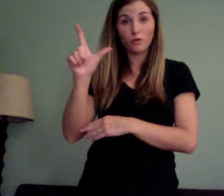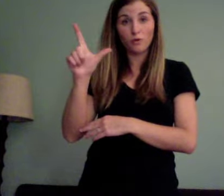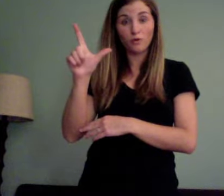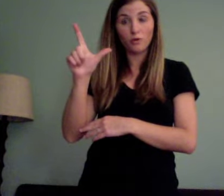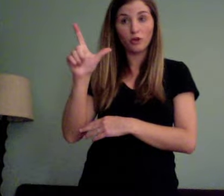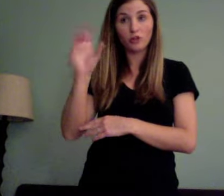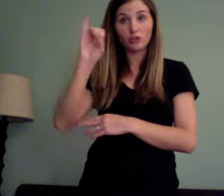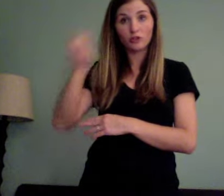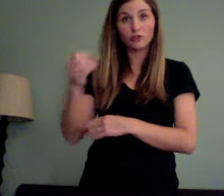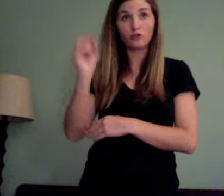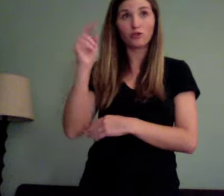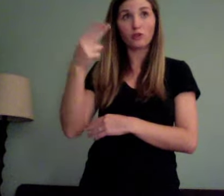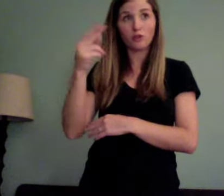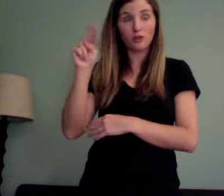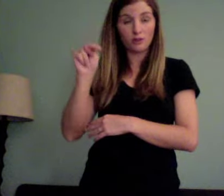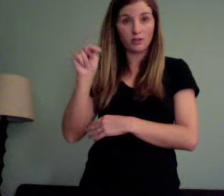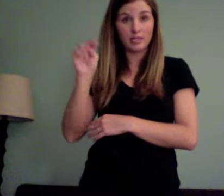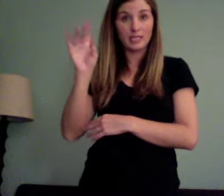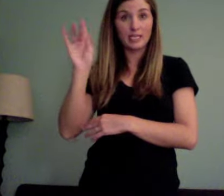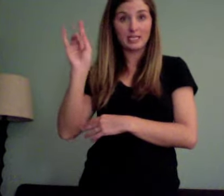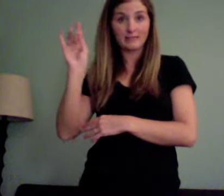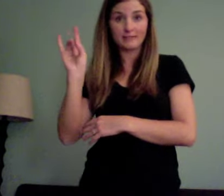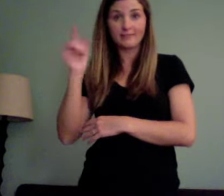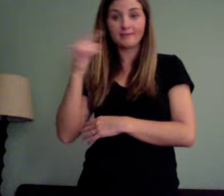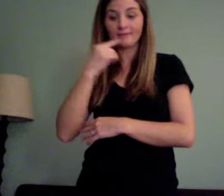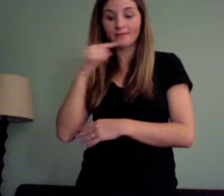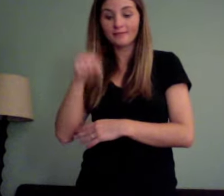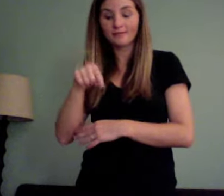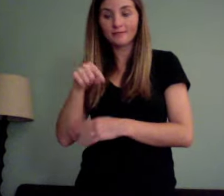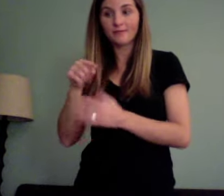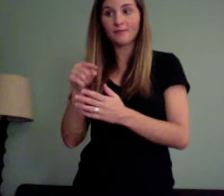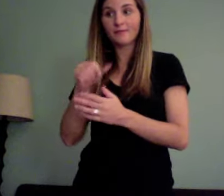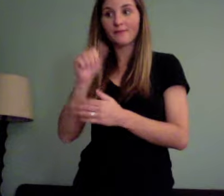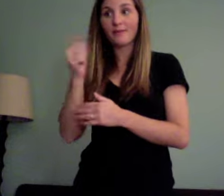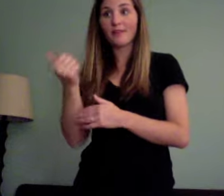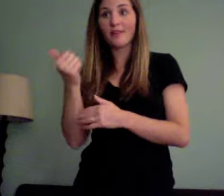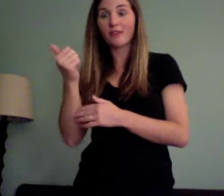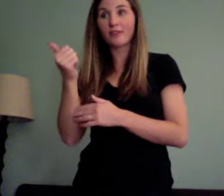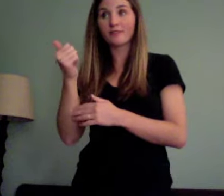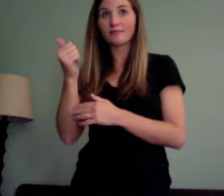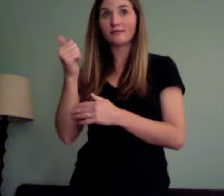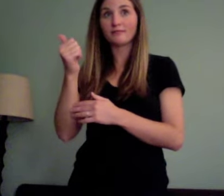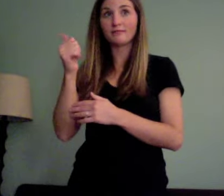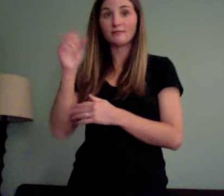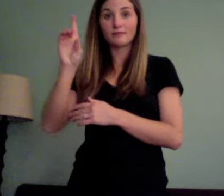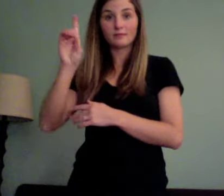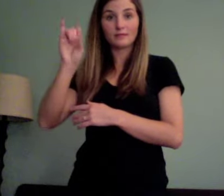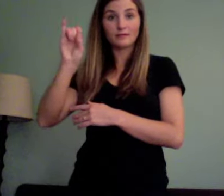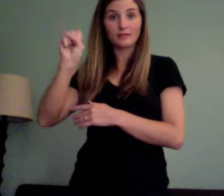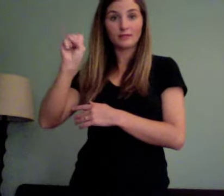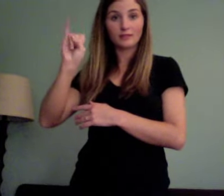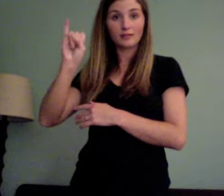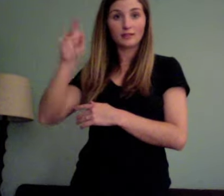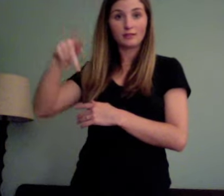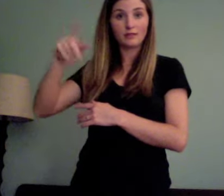Simon Peter followed Jesus as did another of the disciples. That other disciple was acquainted with the high priest. So he was allowed